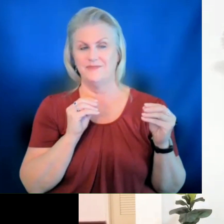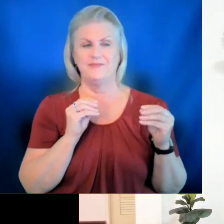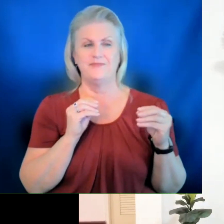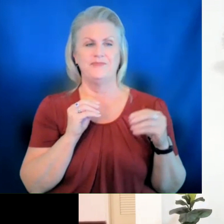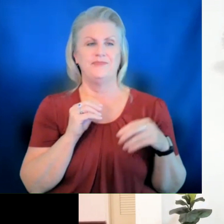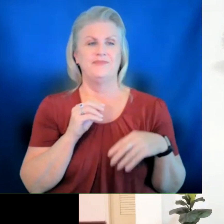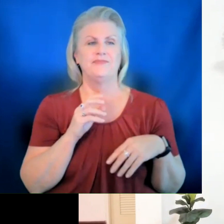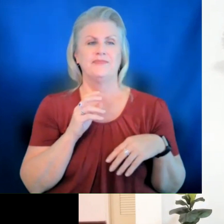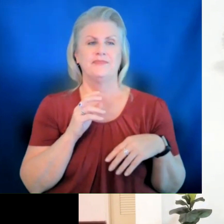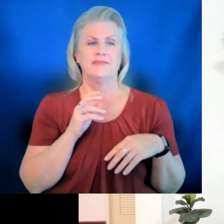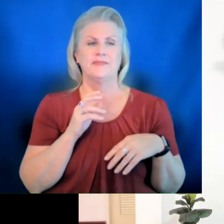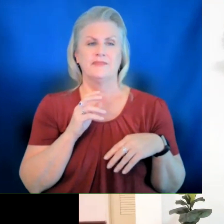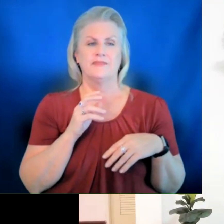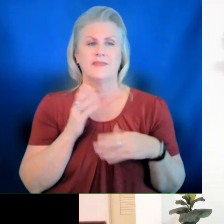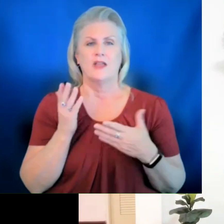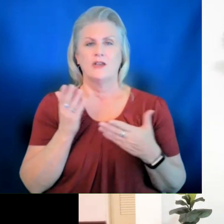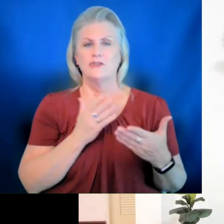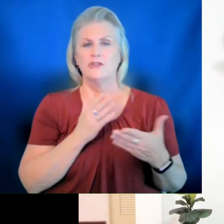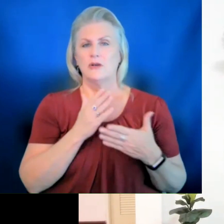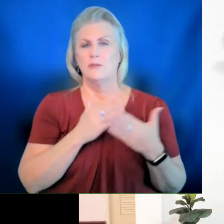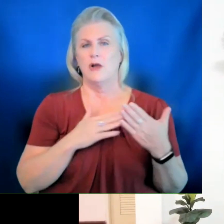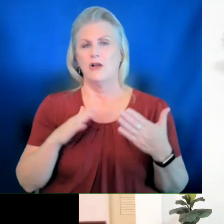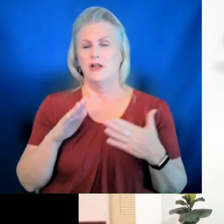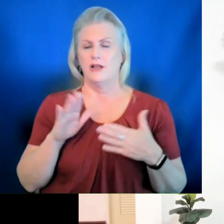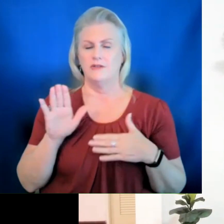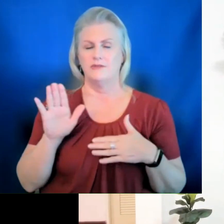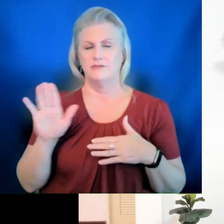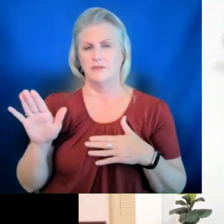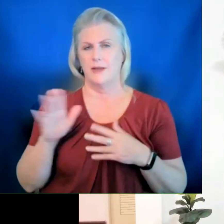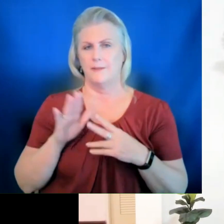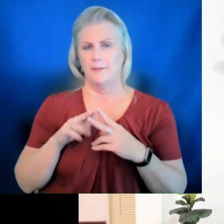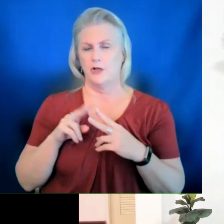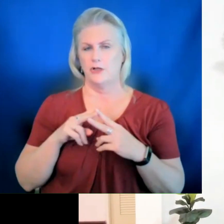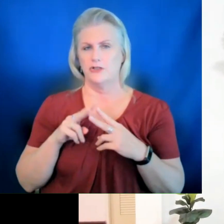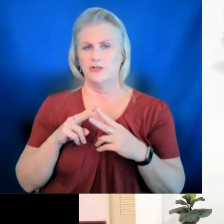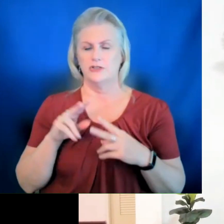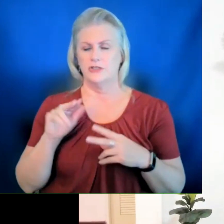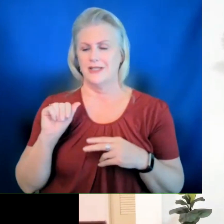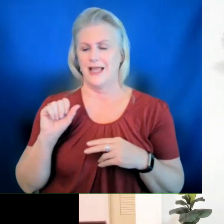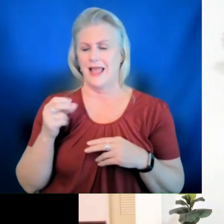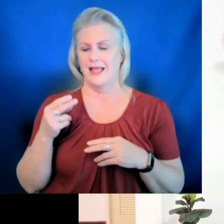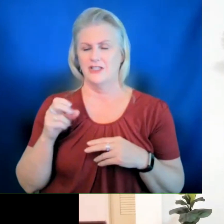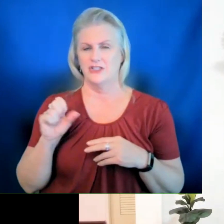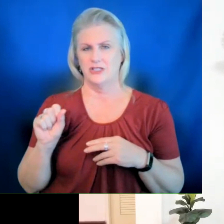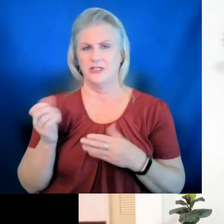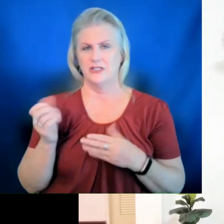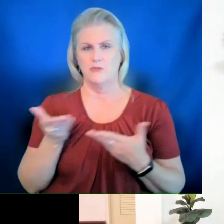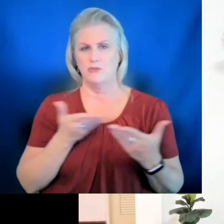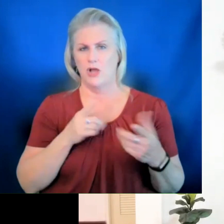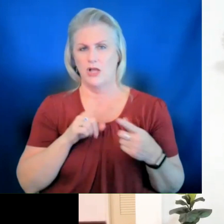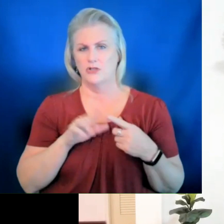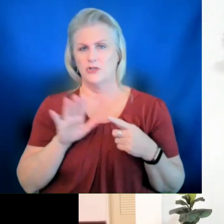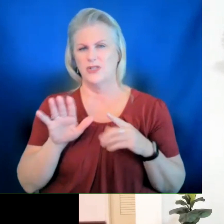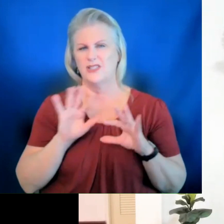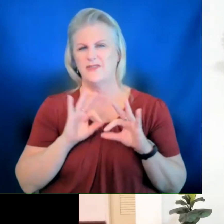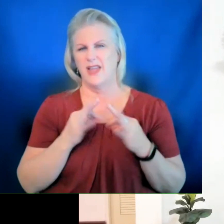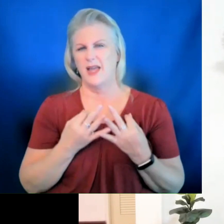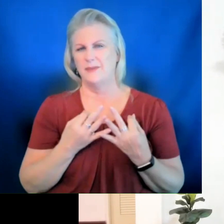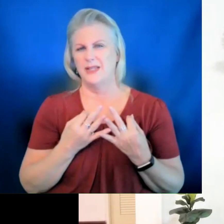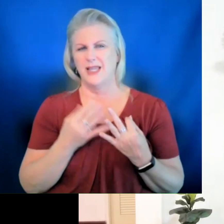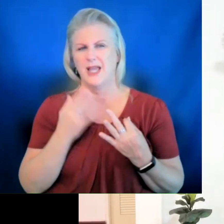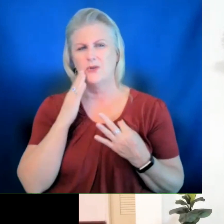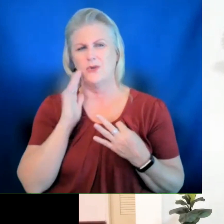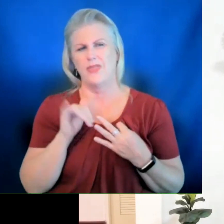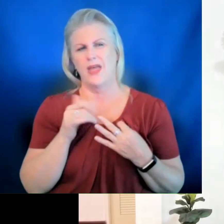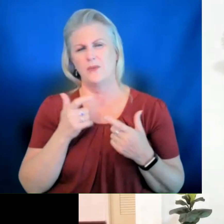to Romania and taking part of my partner's ashes to his family,